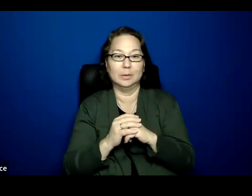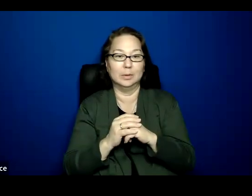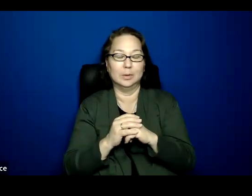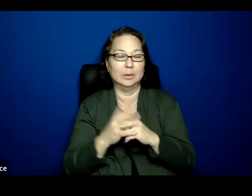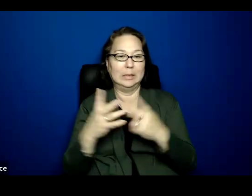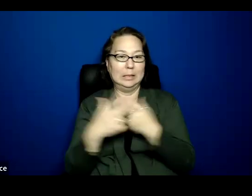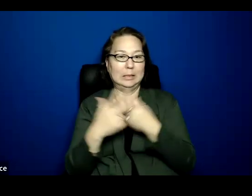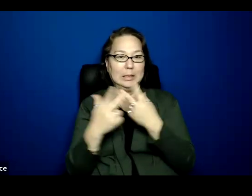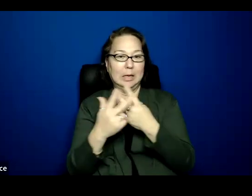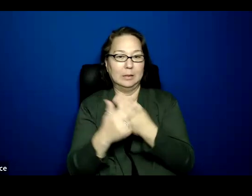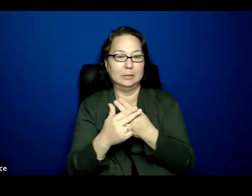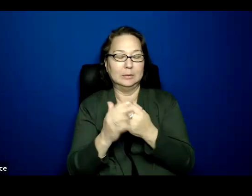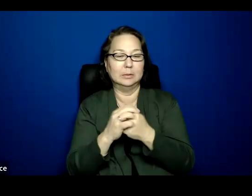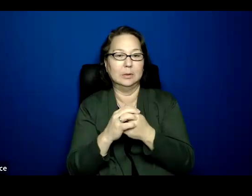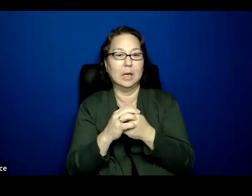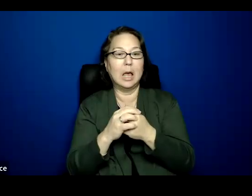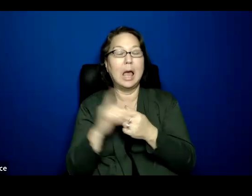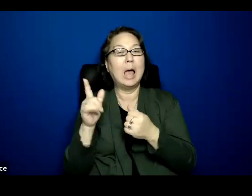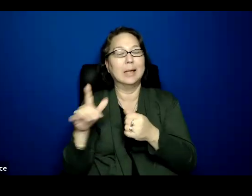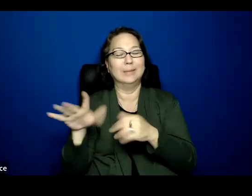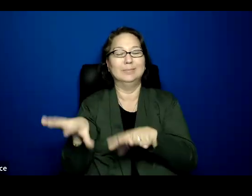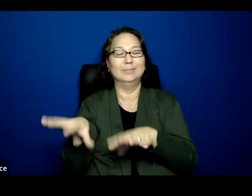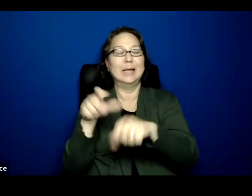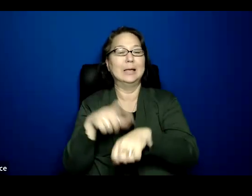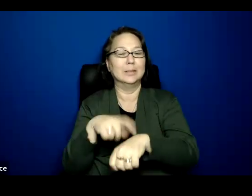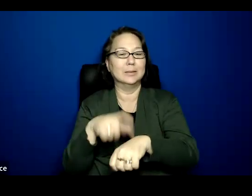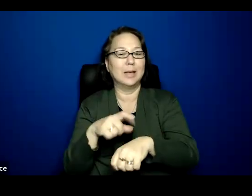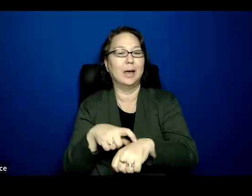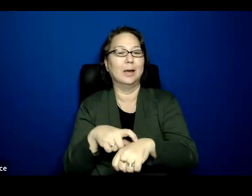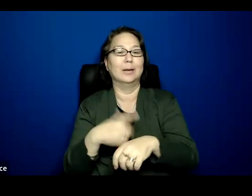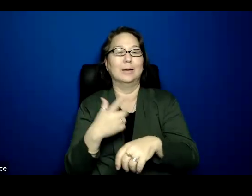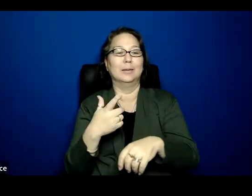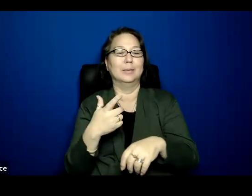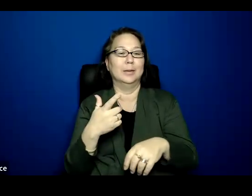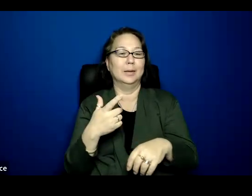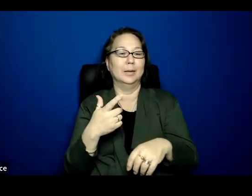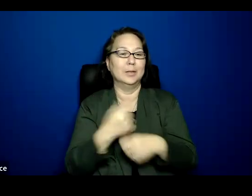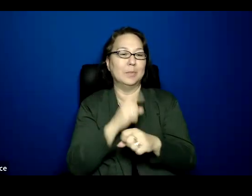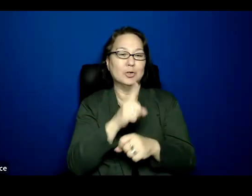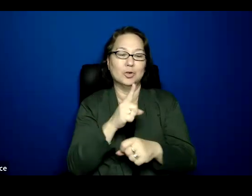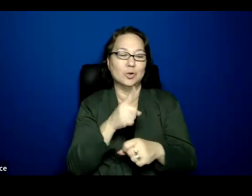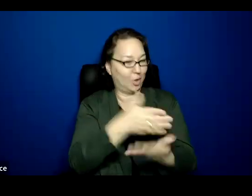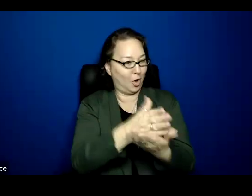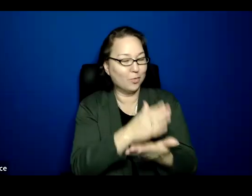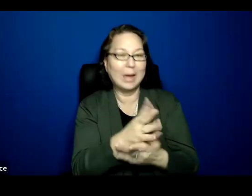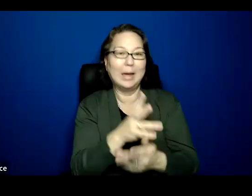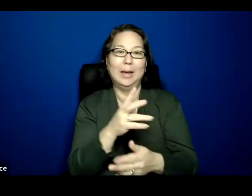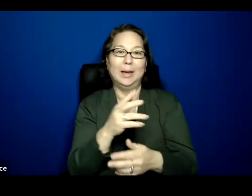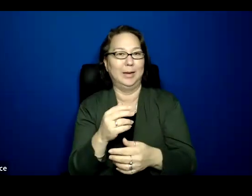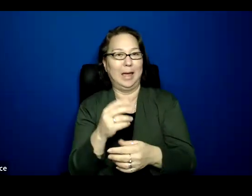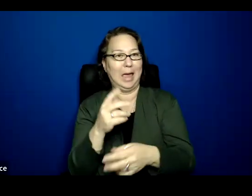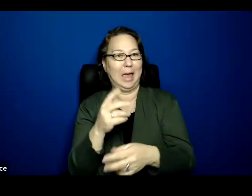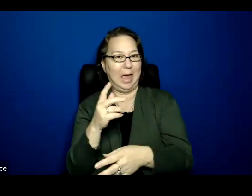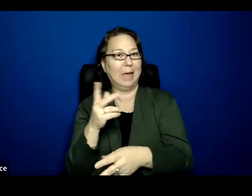take their time to make sure they are all right and they are well taken care of. Please,